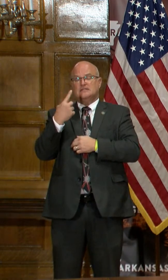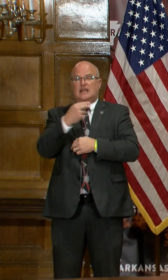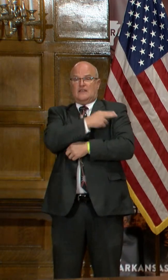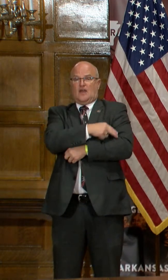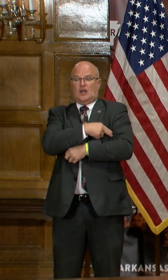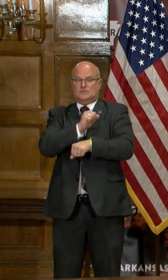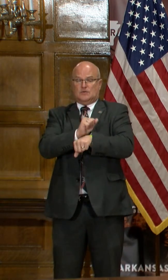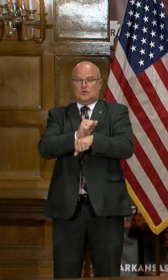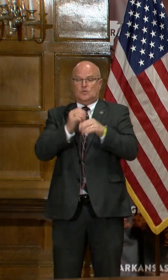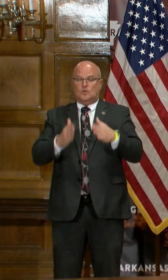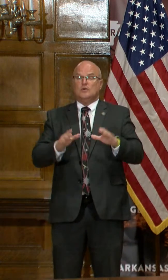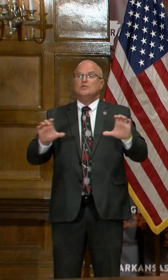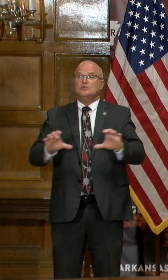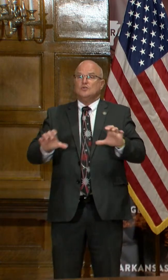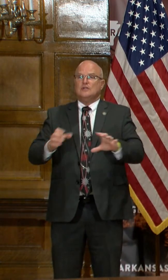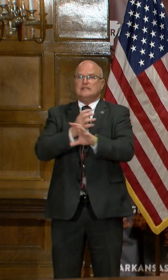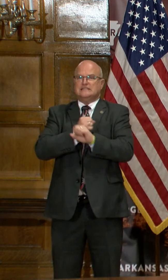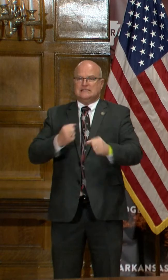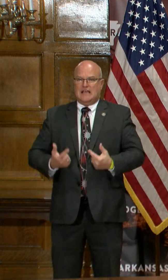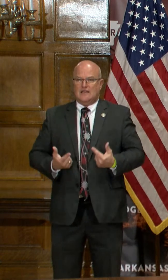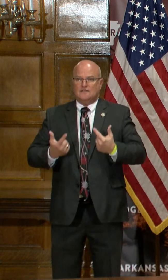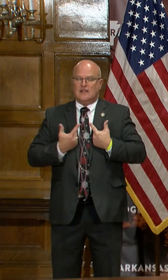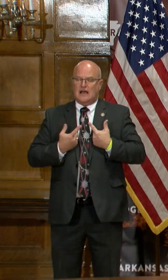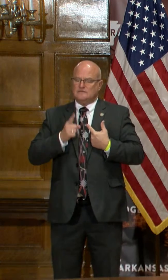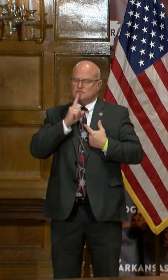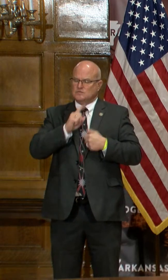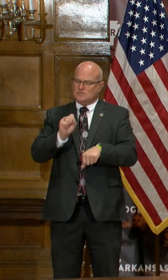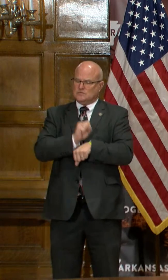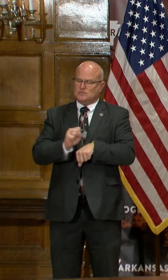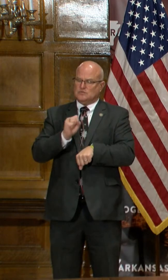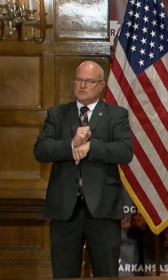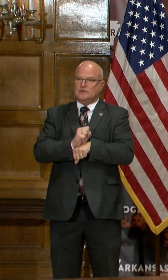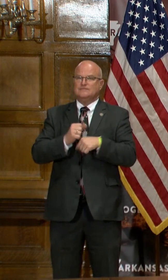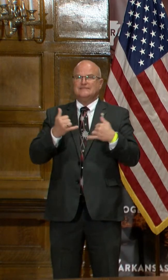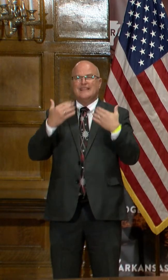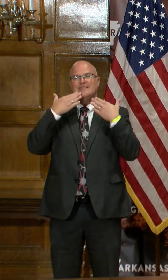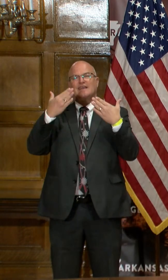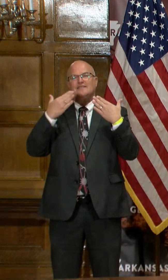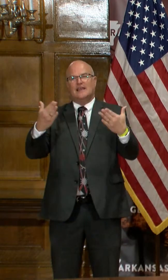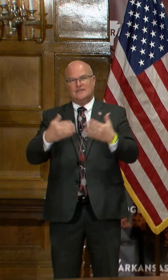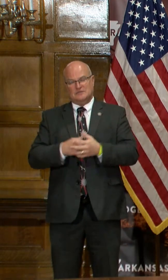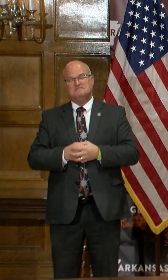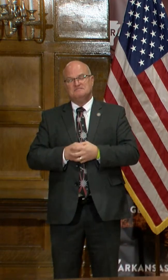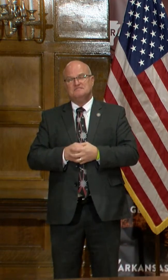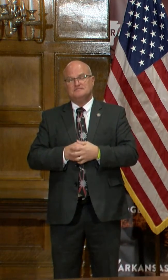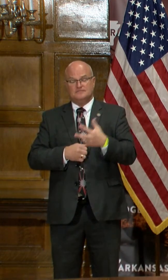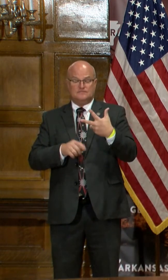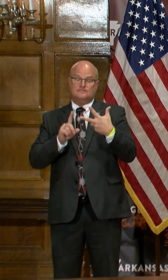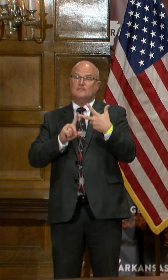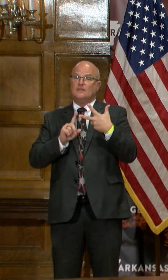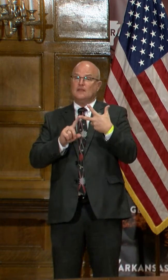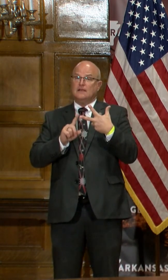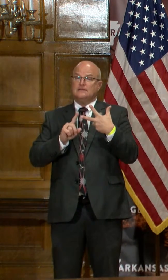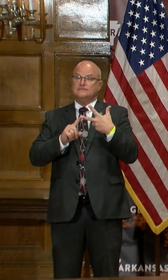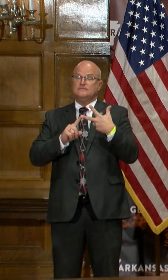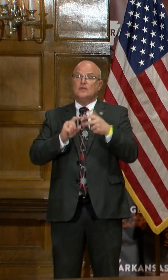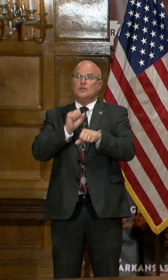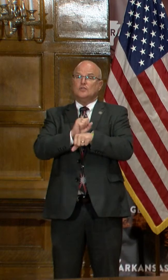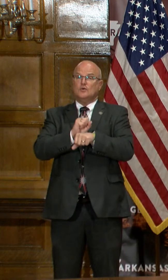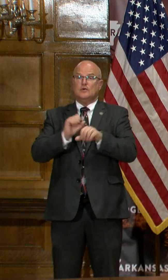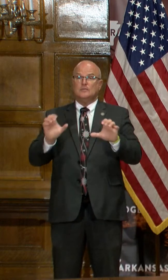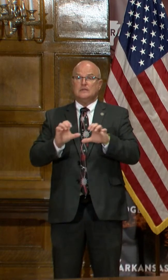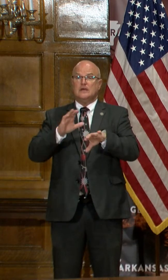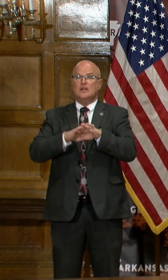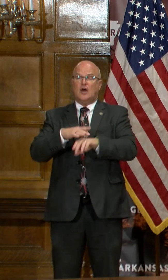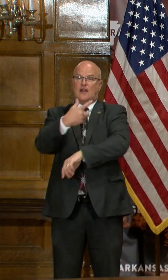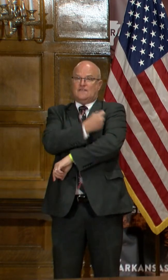doing to save lives and to be diligent, and we're grateful for them. I'm also grateful today for the work that's being done